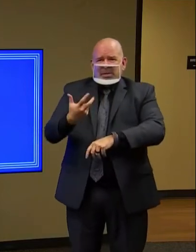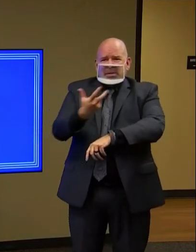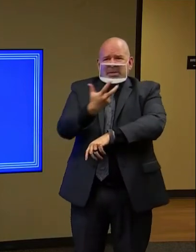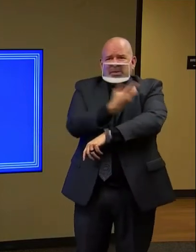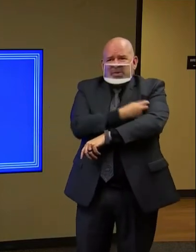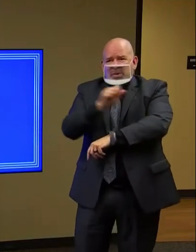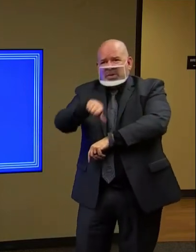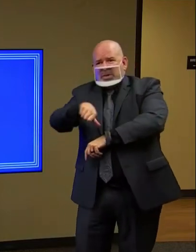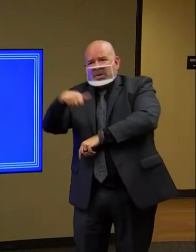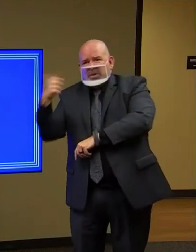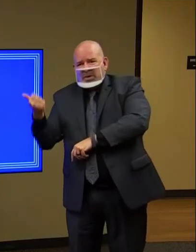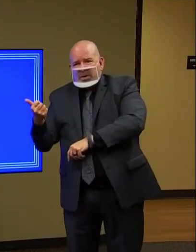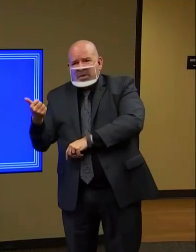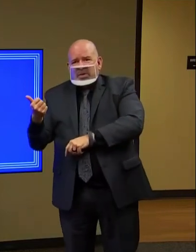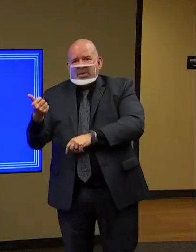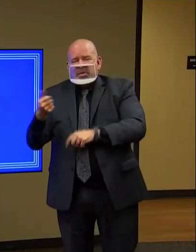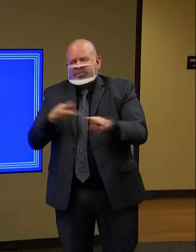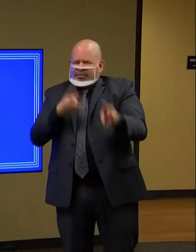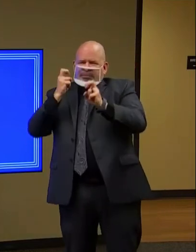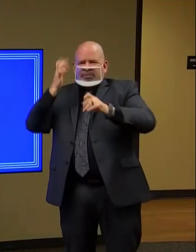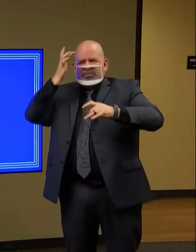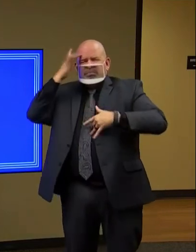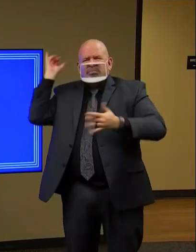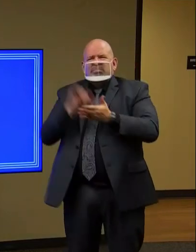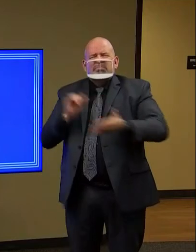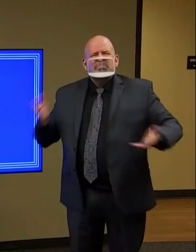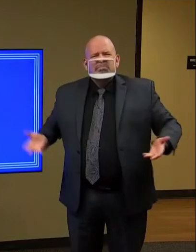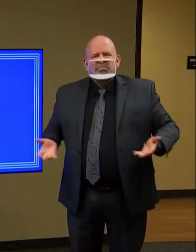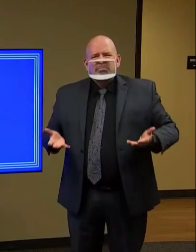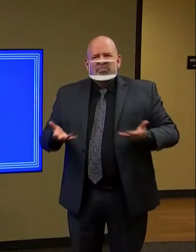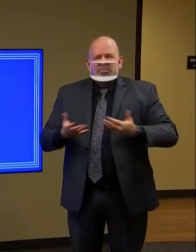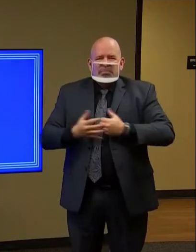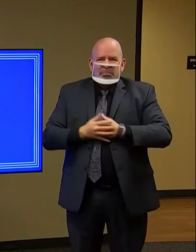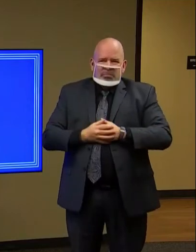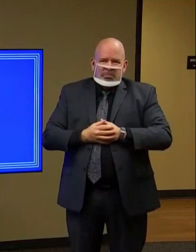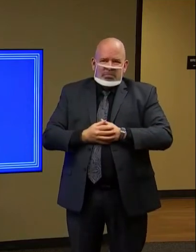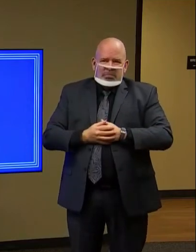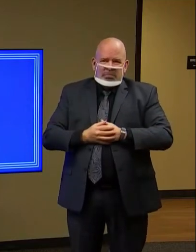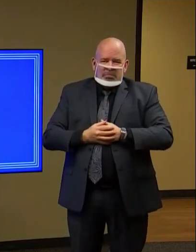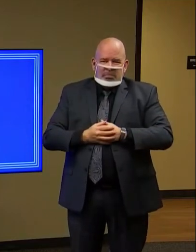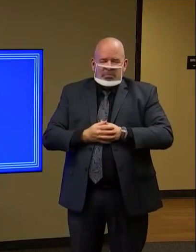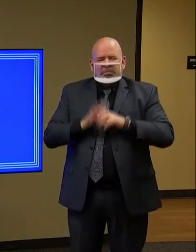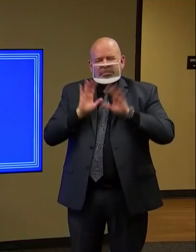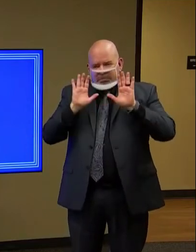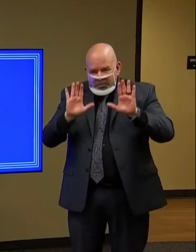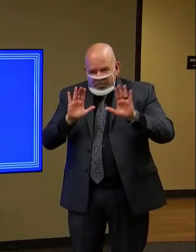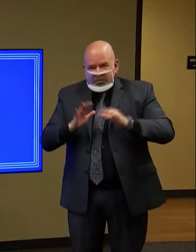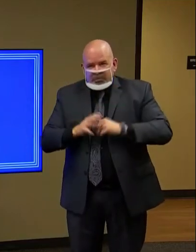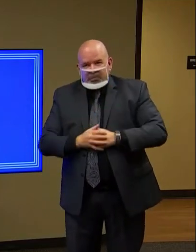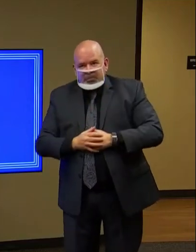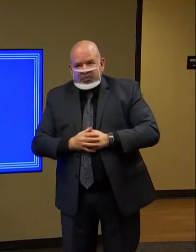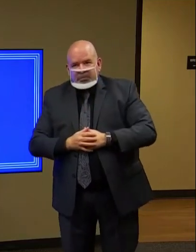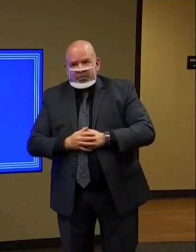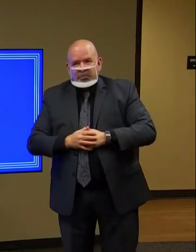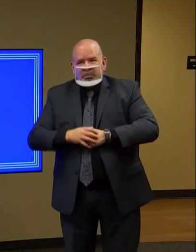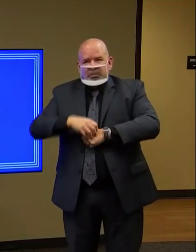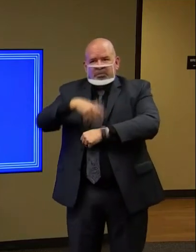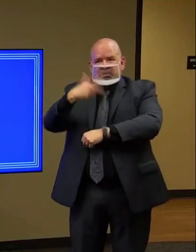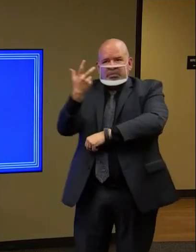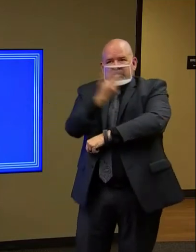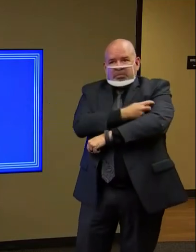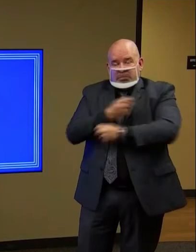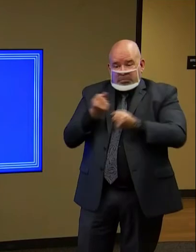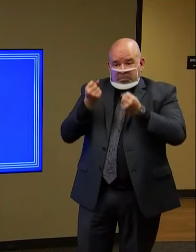then I got that illness, and I think the vaccine caused me to get the illness. These vaccines cannot get you ill because